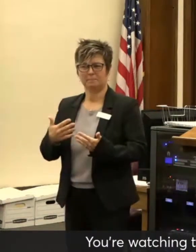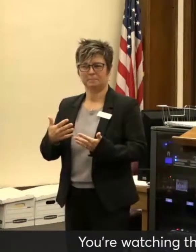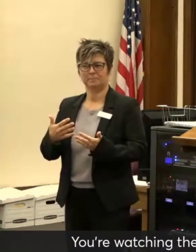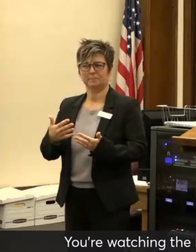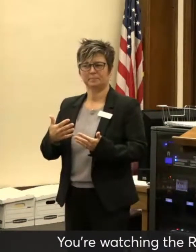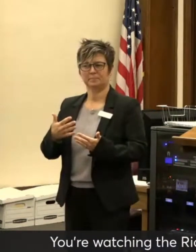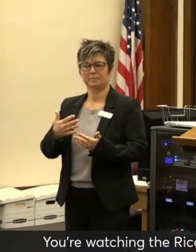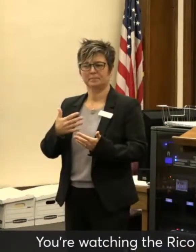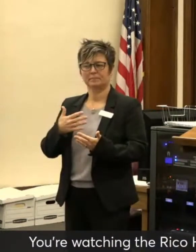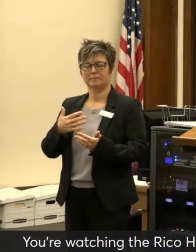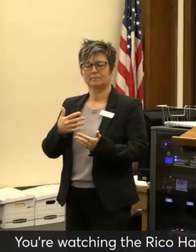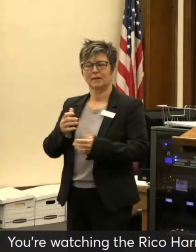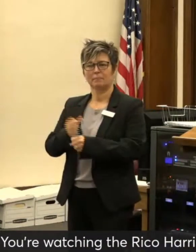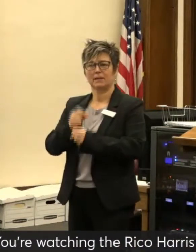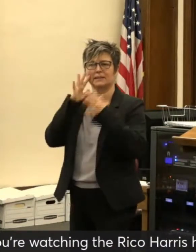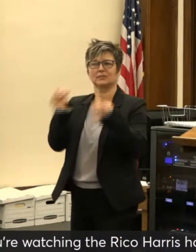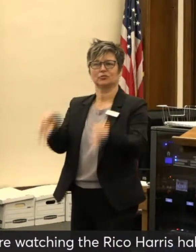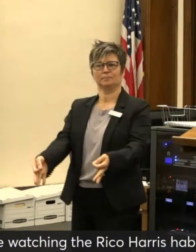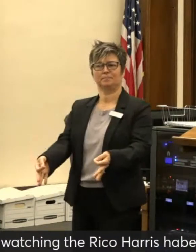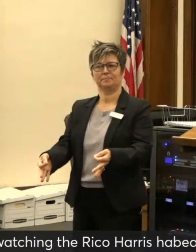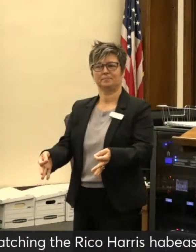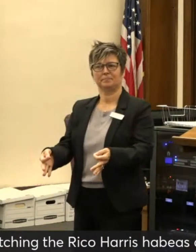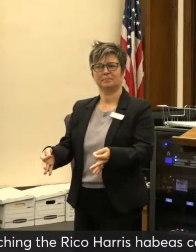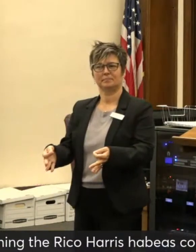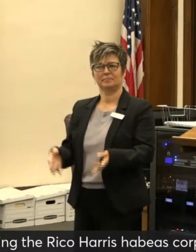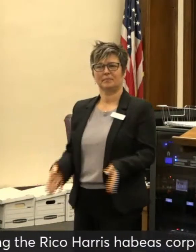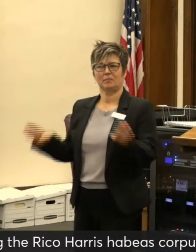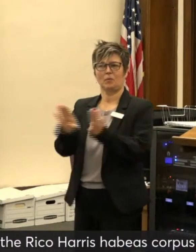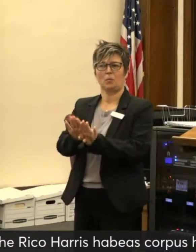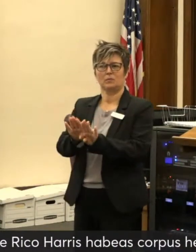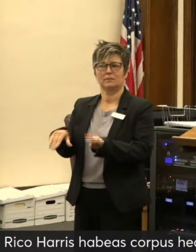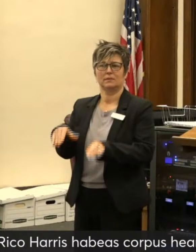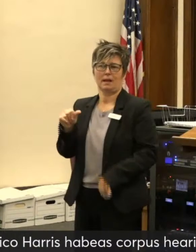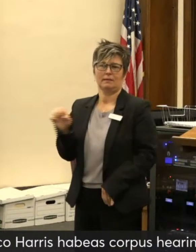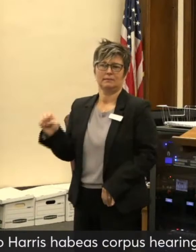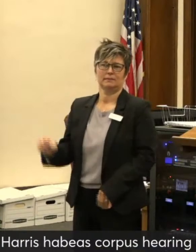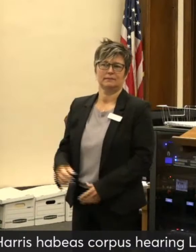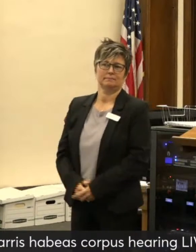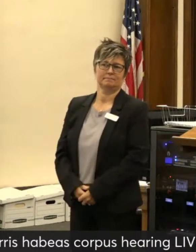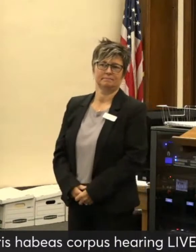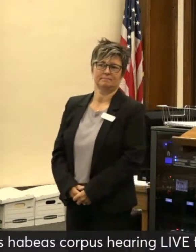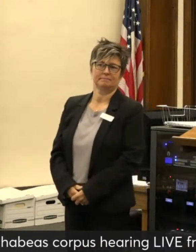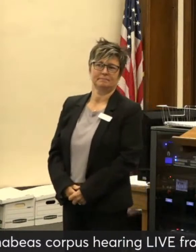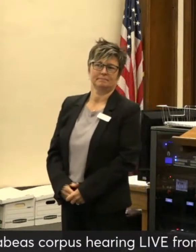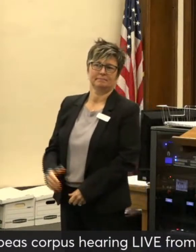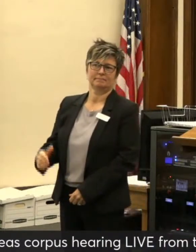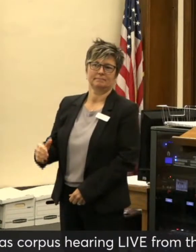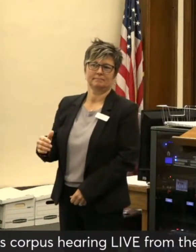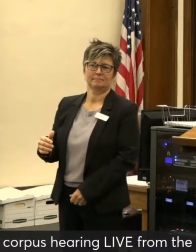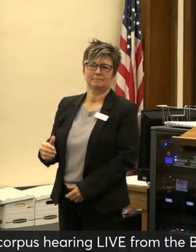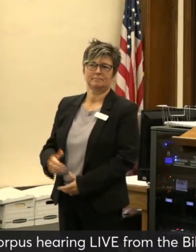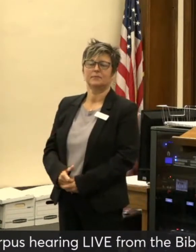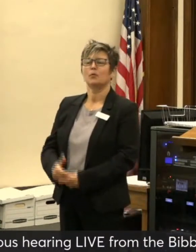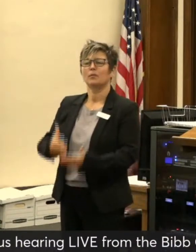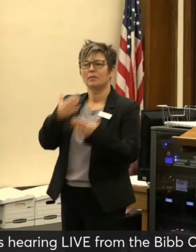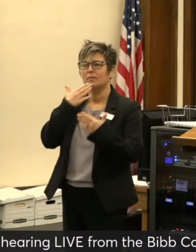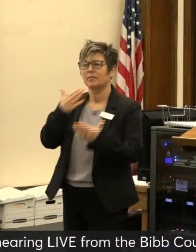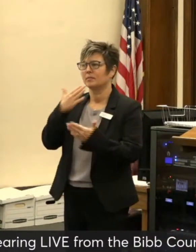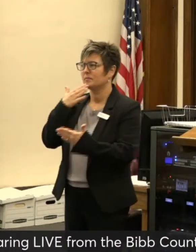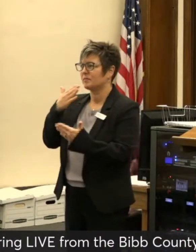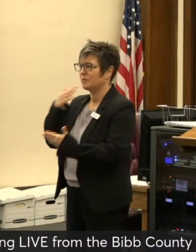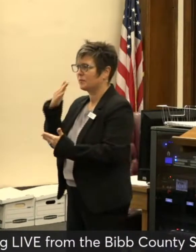bringing this to a conclusion as soon as it's practical. But thank you all for